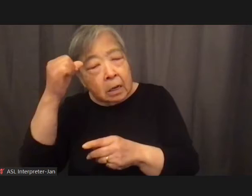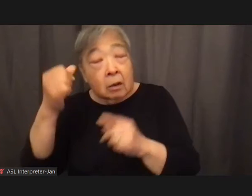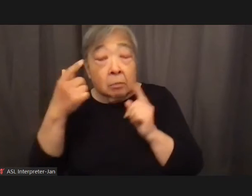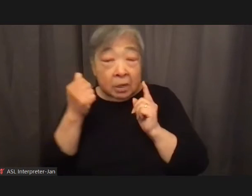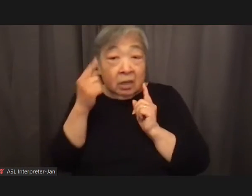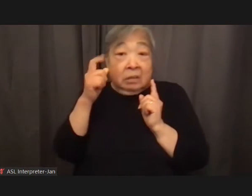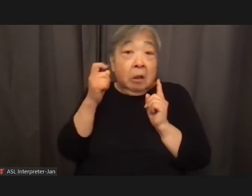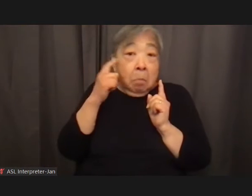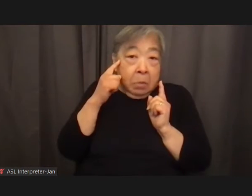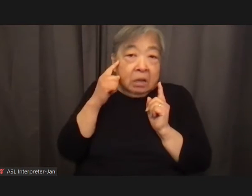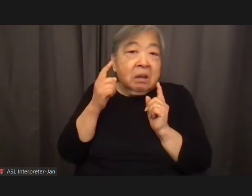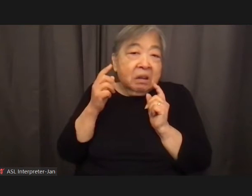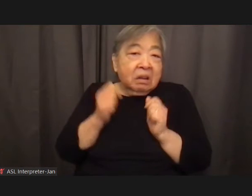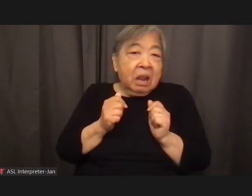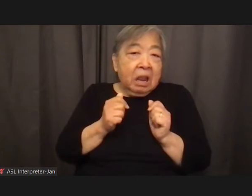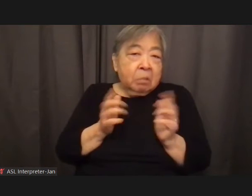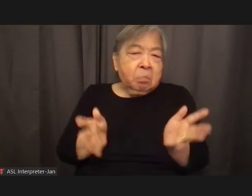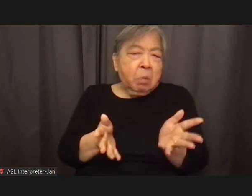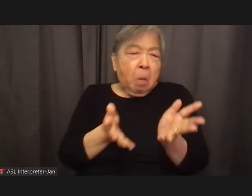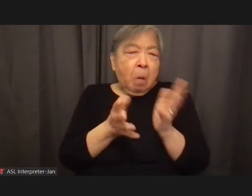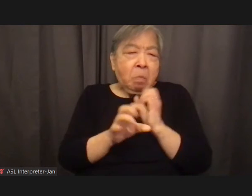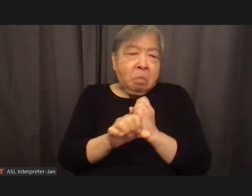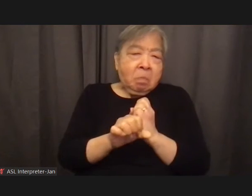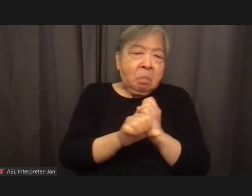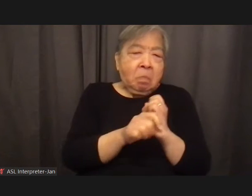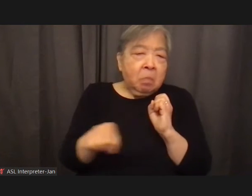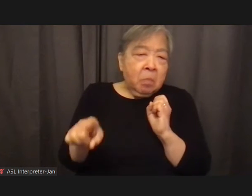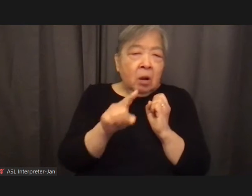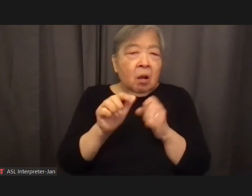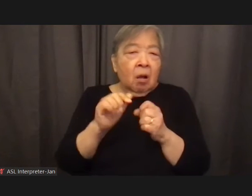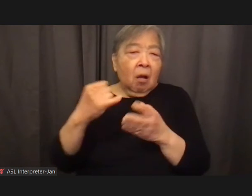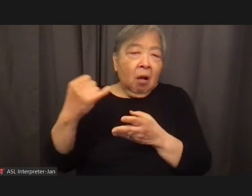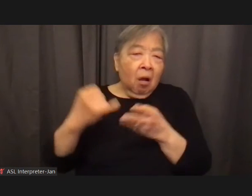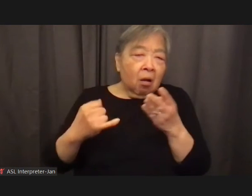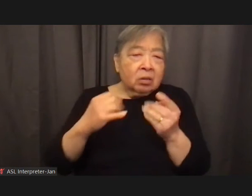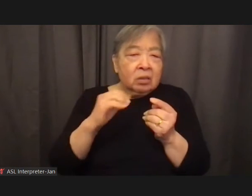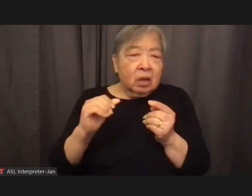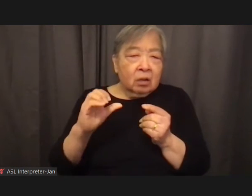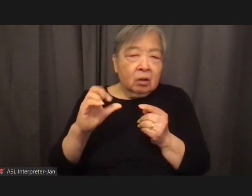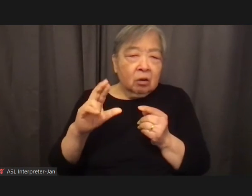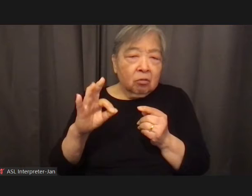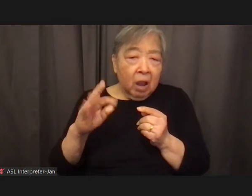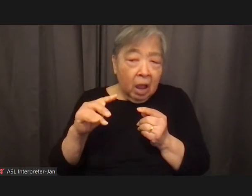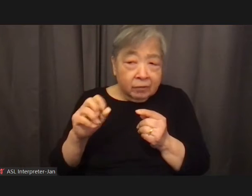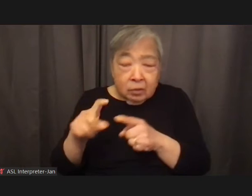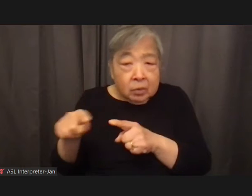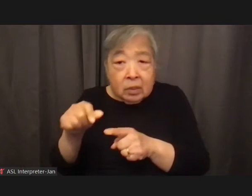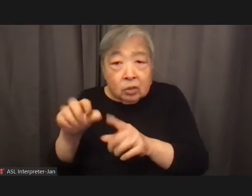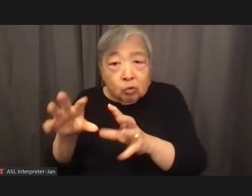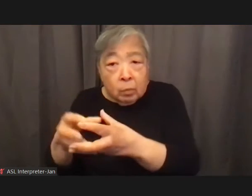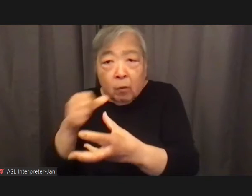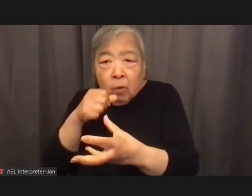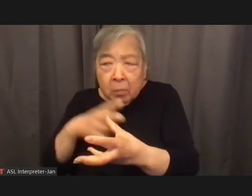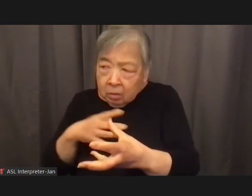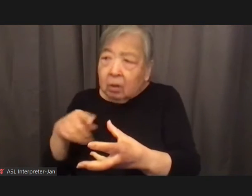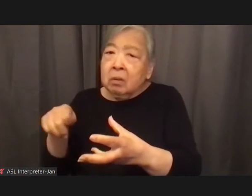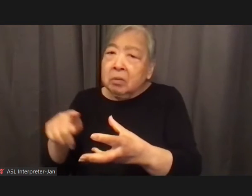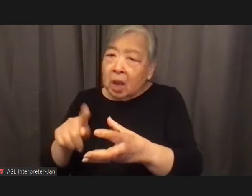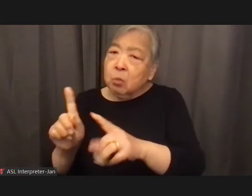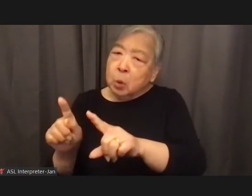promoting traditional arts and crafts, and they performed at various festivals in all the major